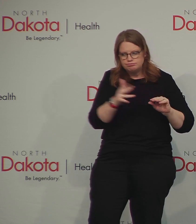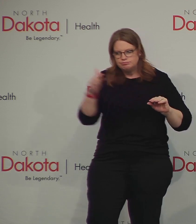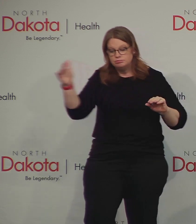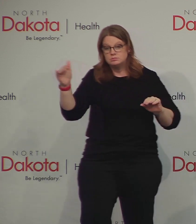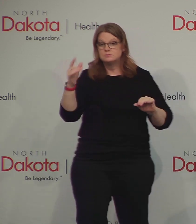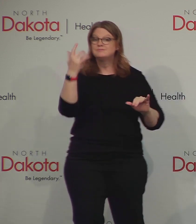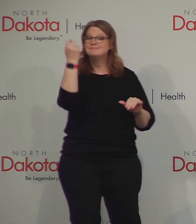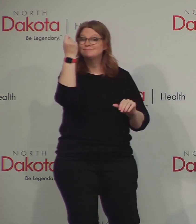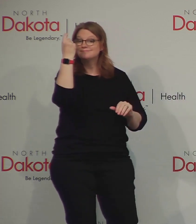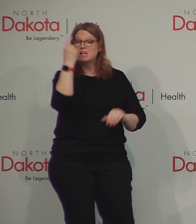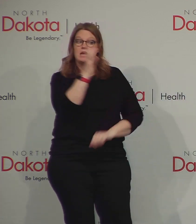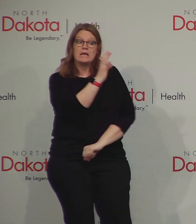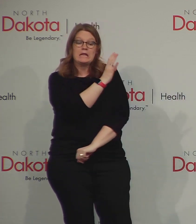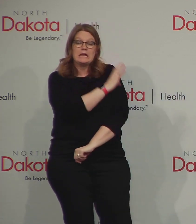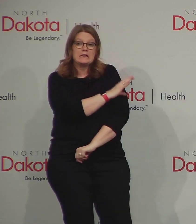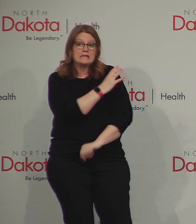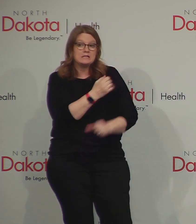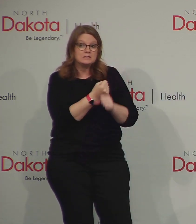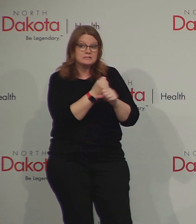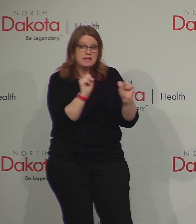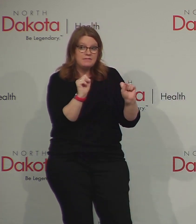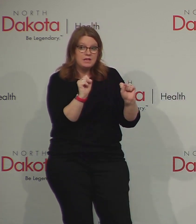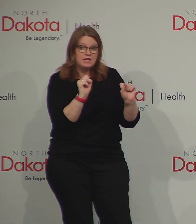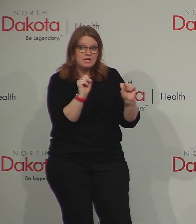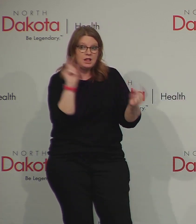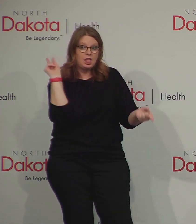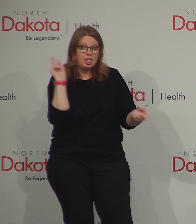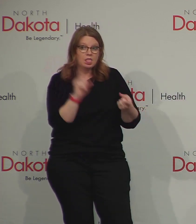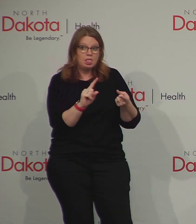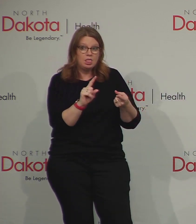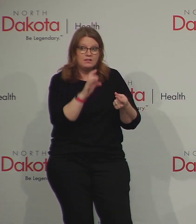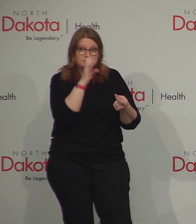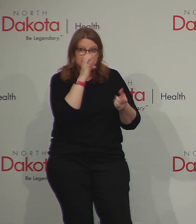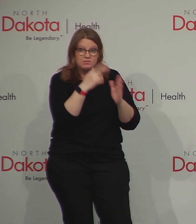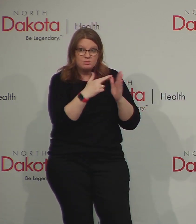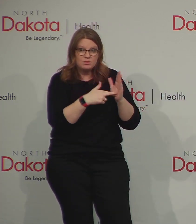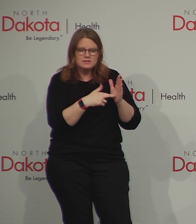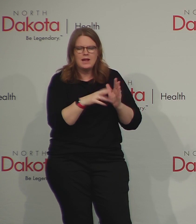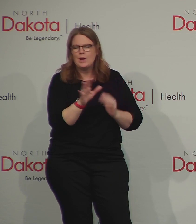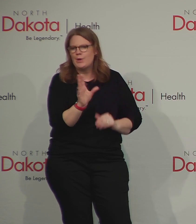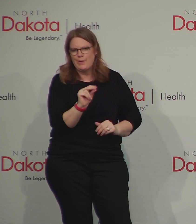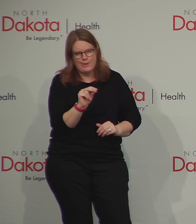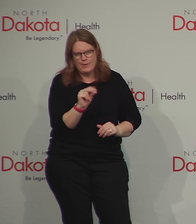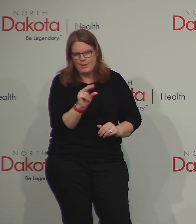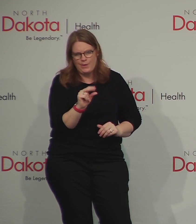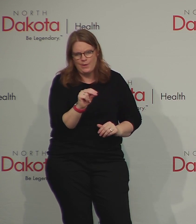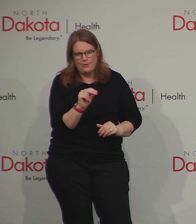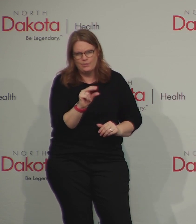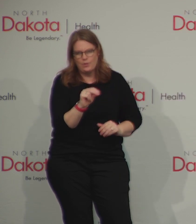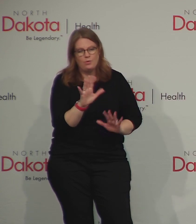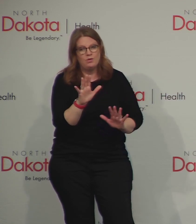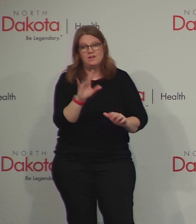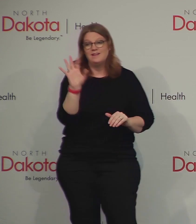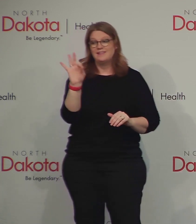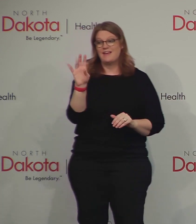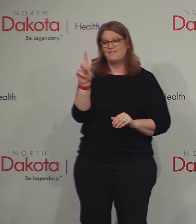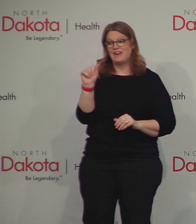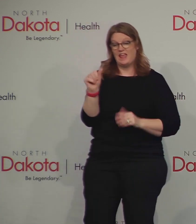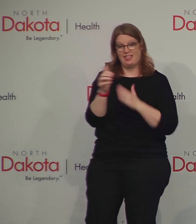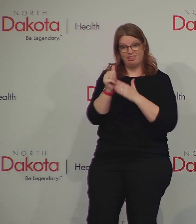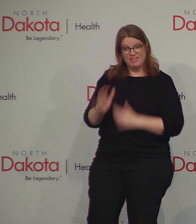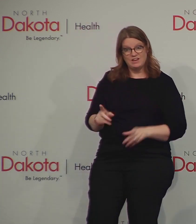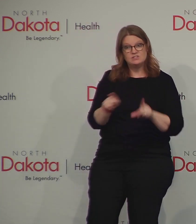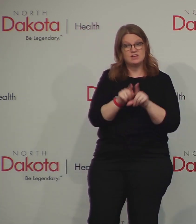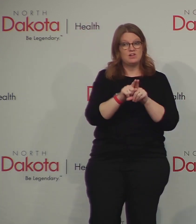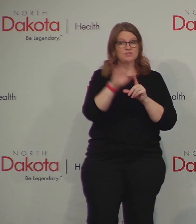of clinical safety. We had a call last Saturday with the FDA leaders and all the governors. They went through, I'm probably